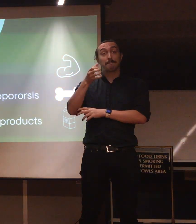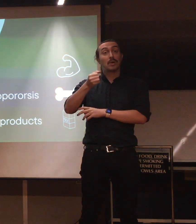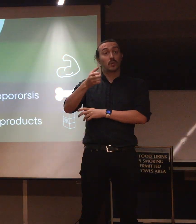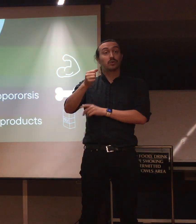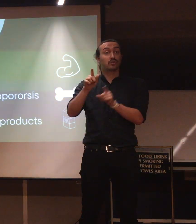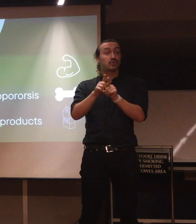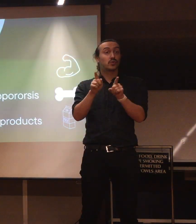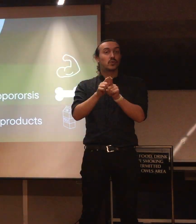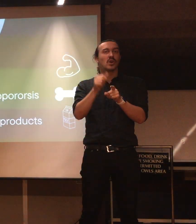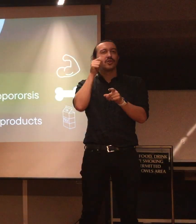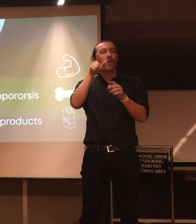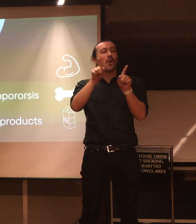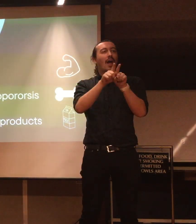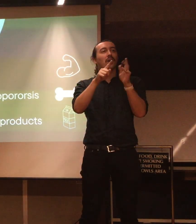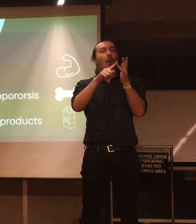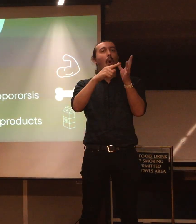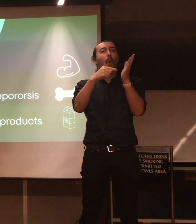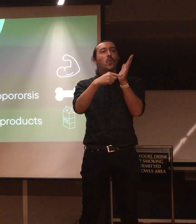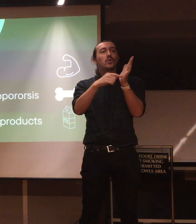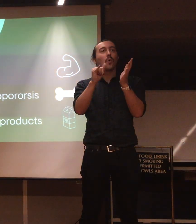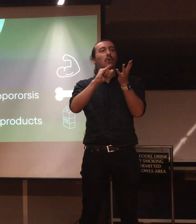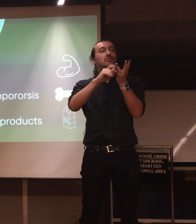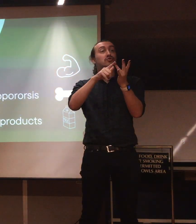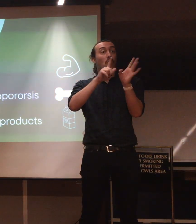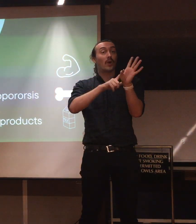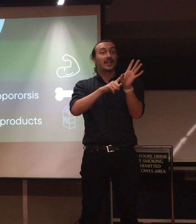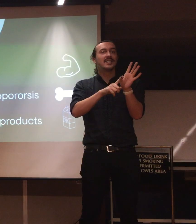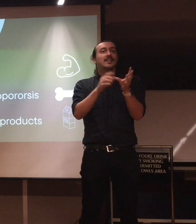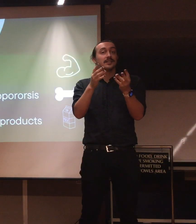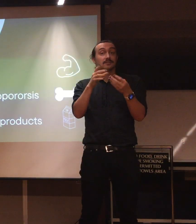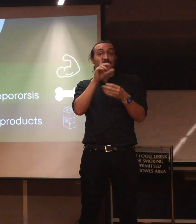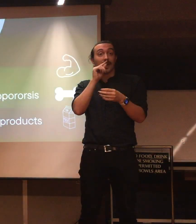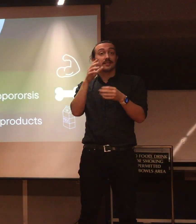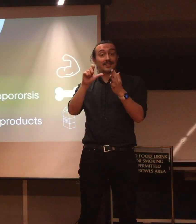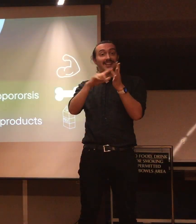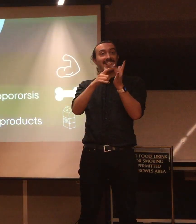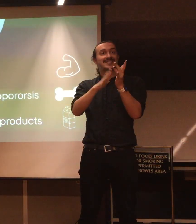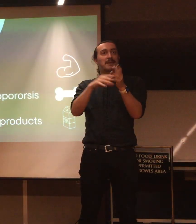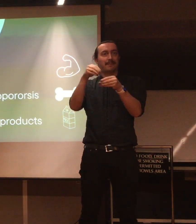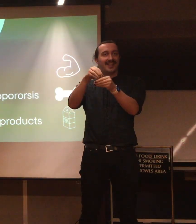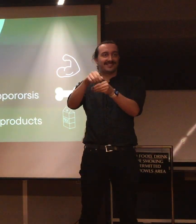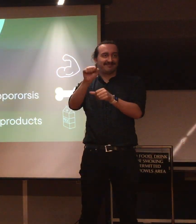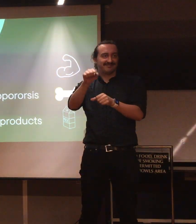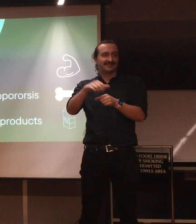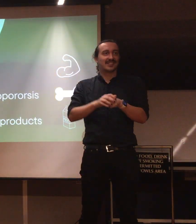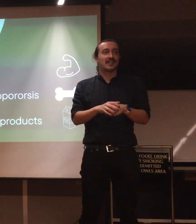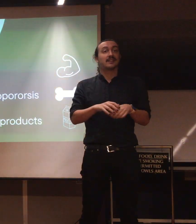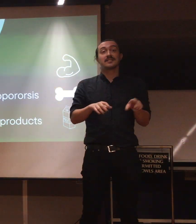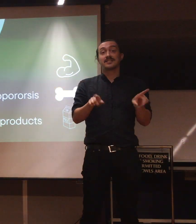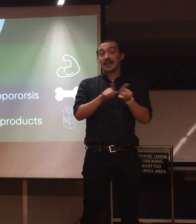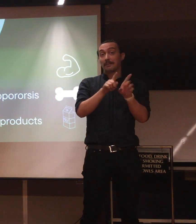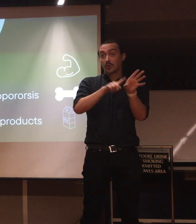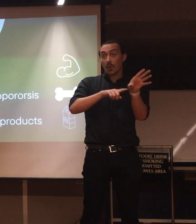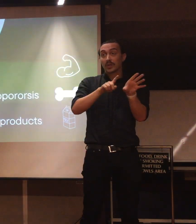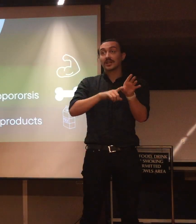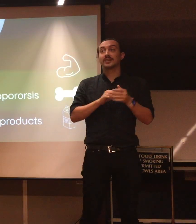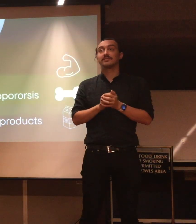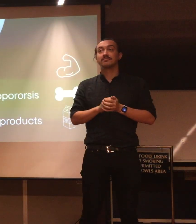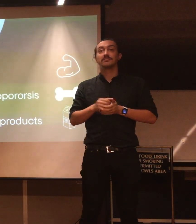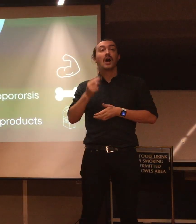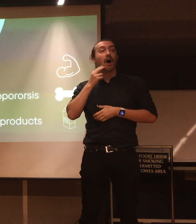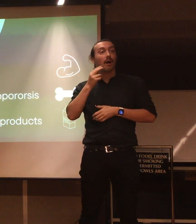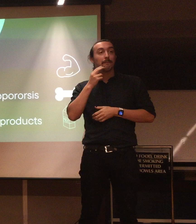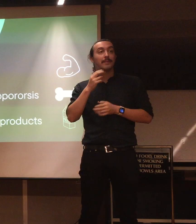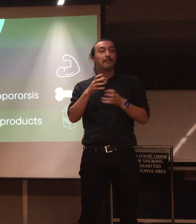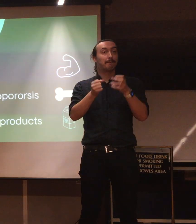and plant-based yogurts. So that can be soy, that can be almond milk, that